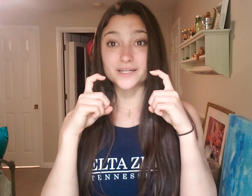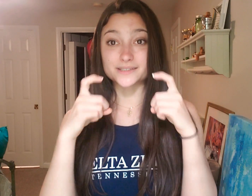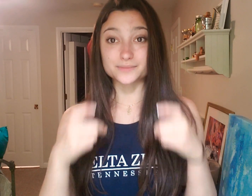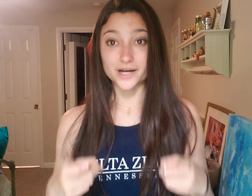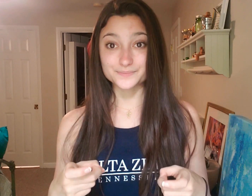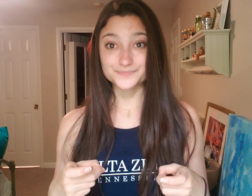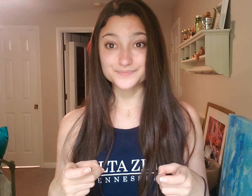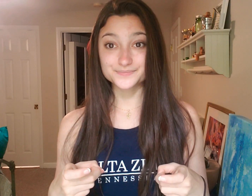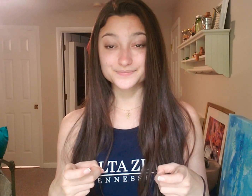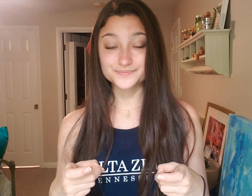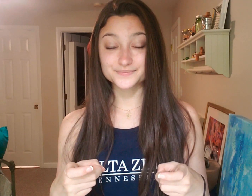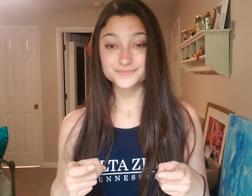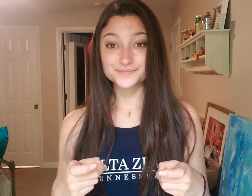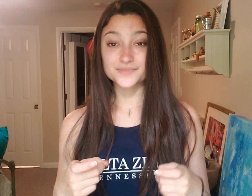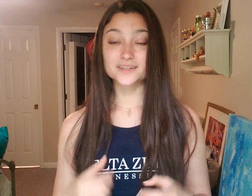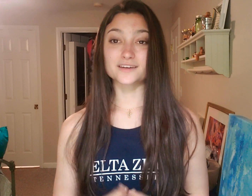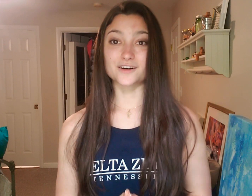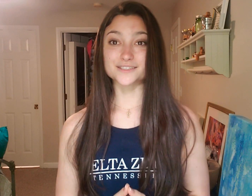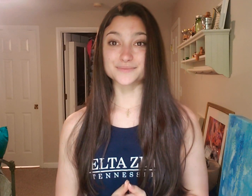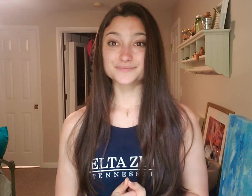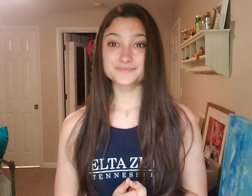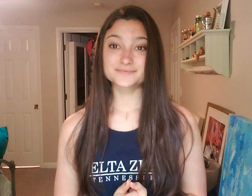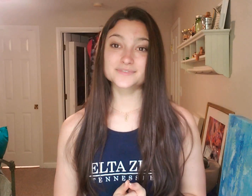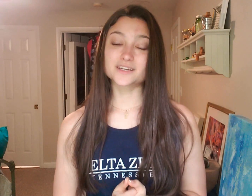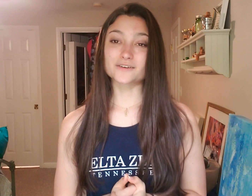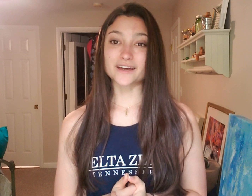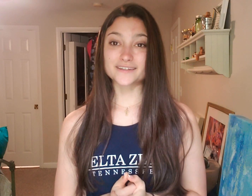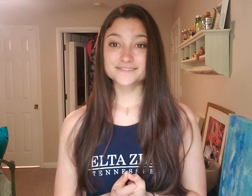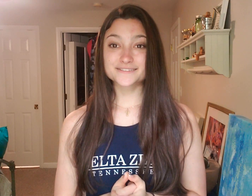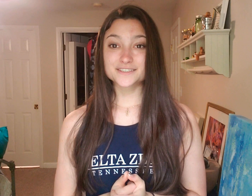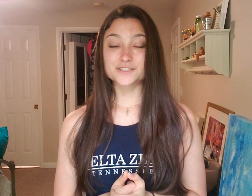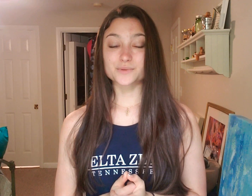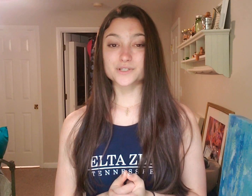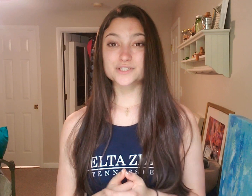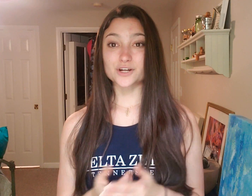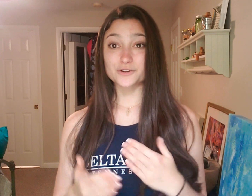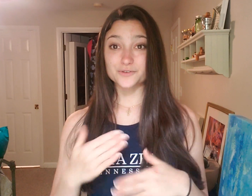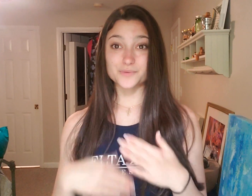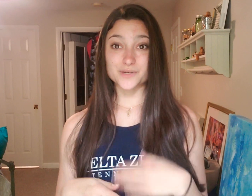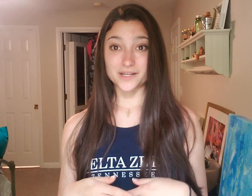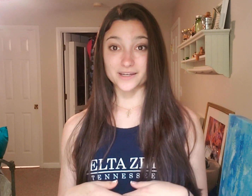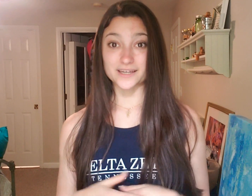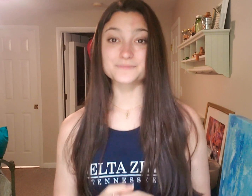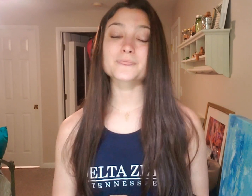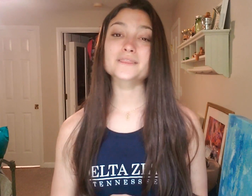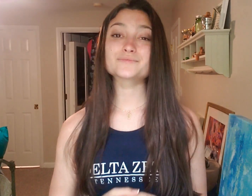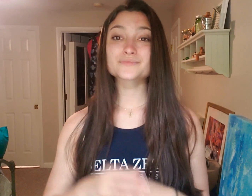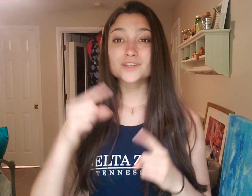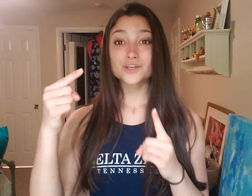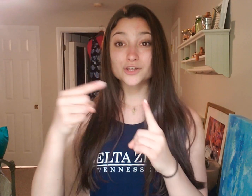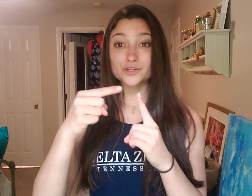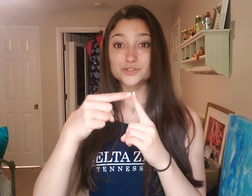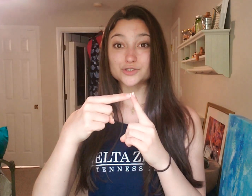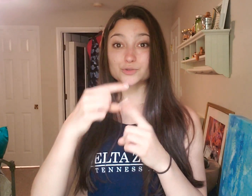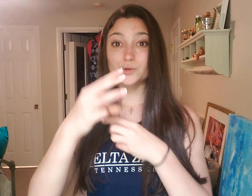is mine. Awesome. Okay, so we're going to start from the beginning again. To the